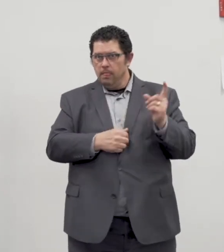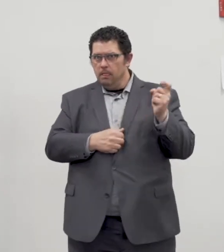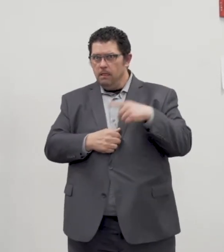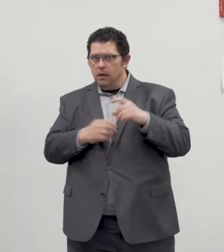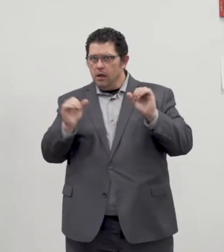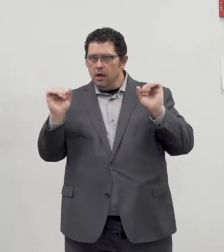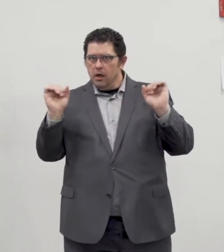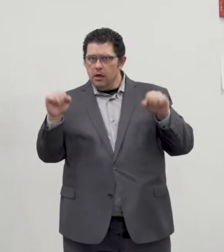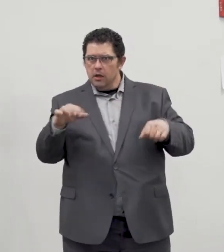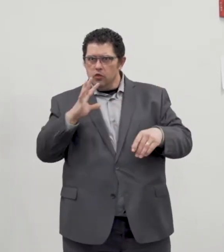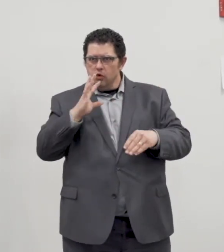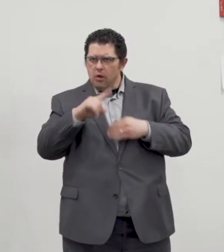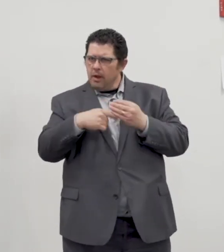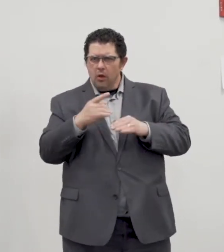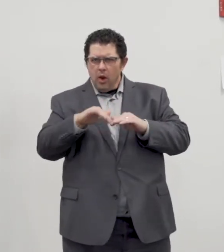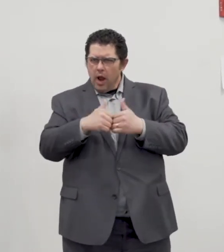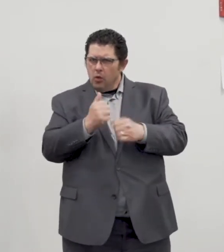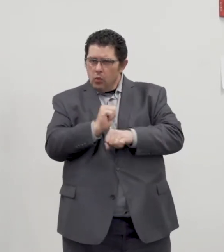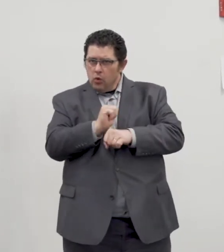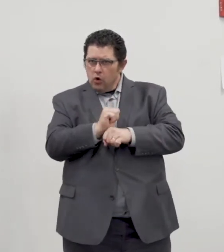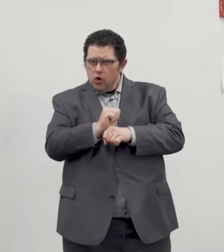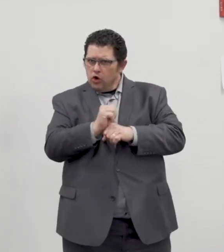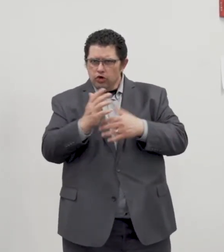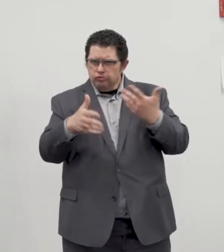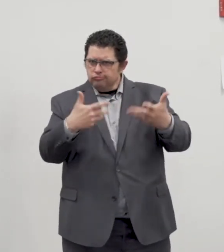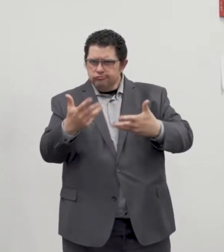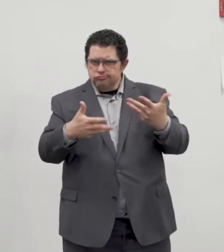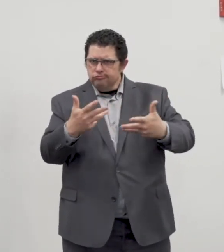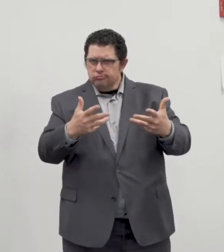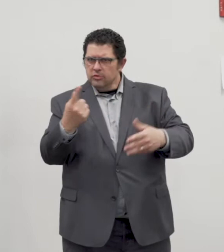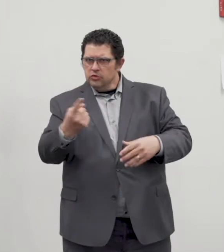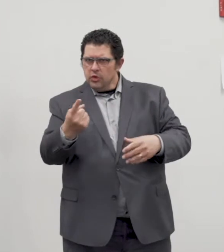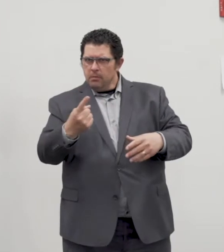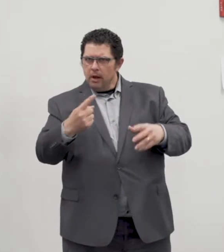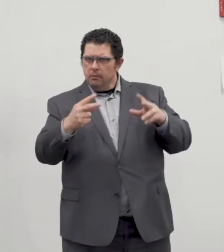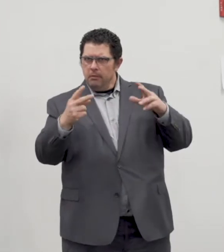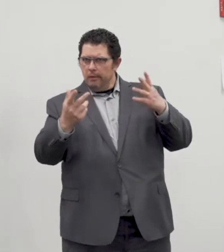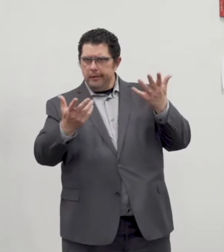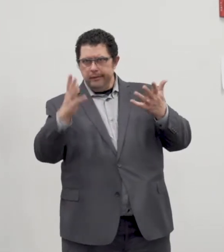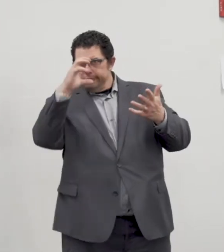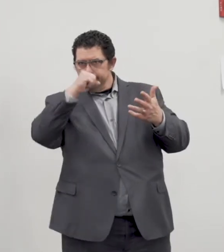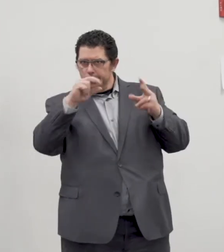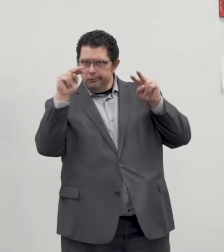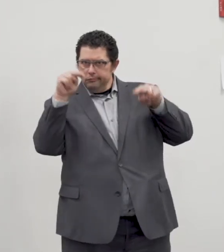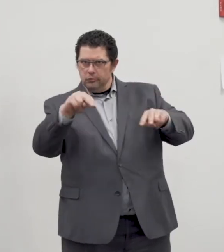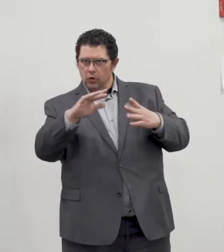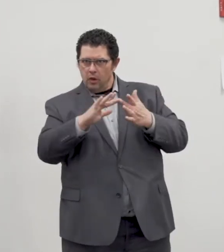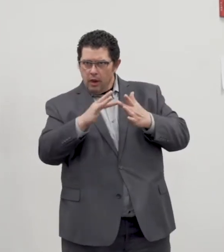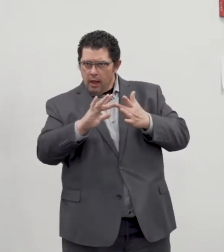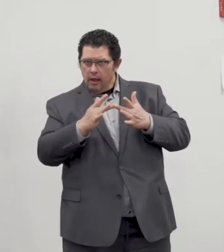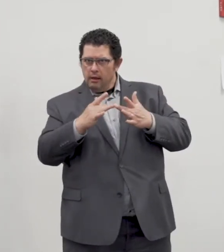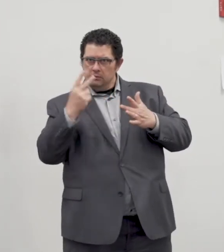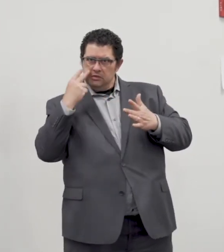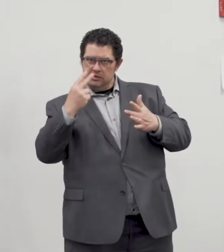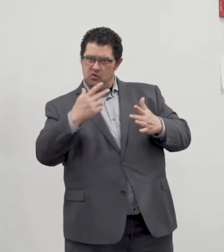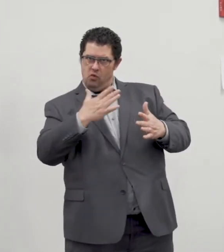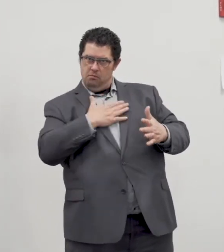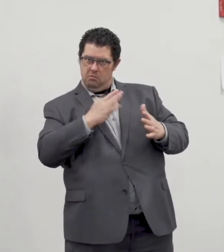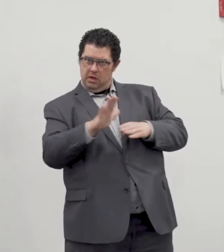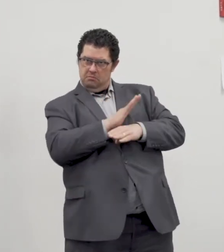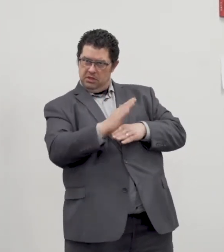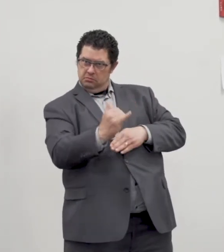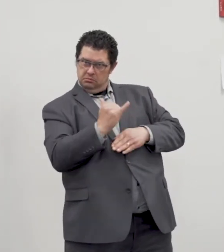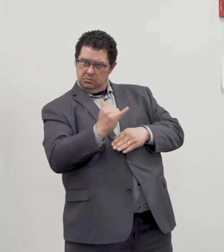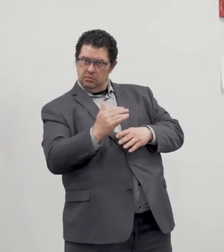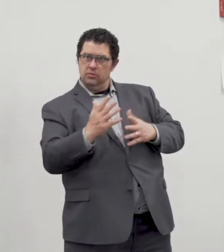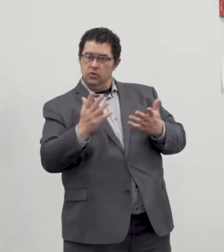about how that's going to work? I mean, I'm assuming that someone will go online and they will look and see what type of business they are, and then they will see what... We